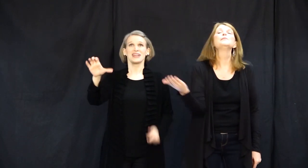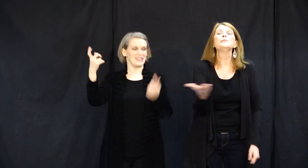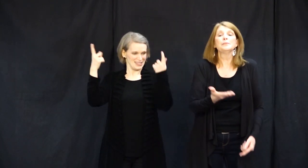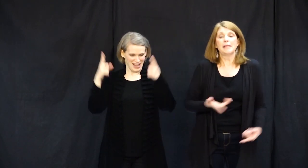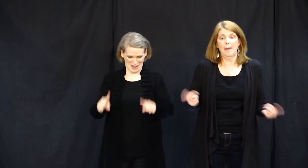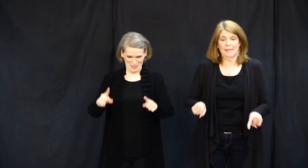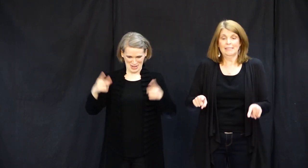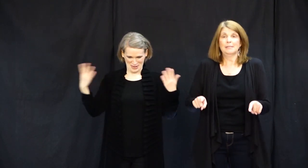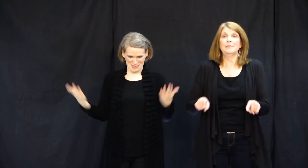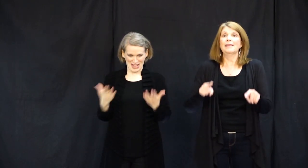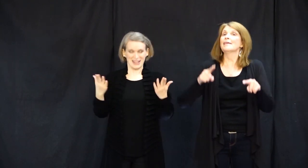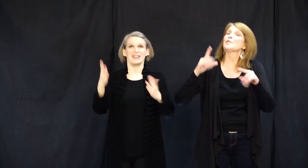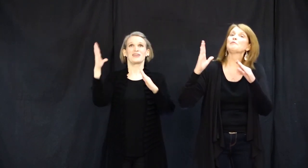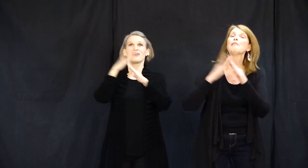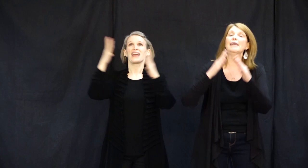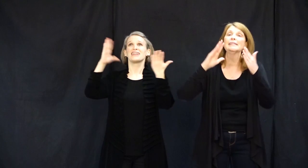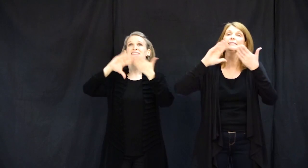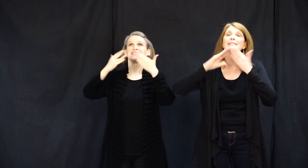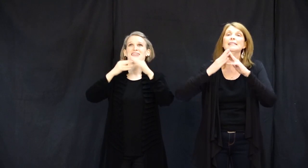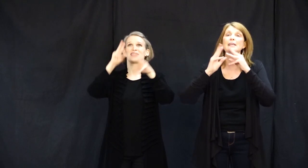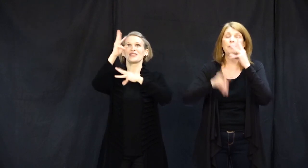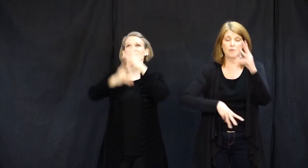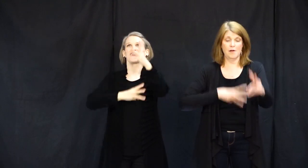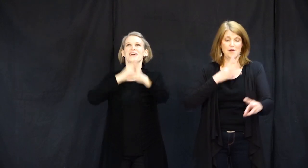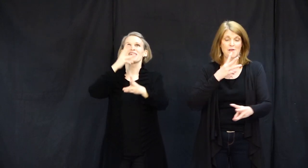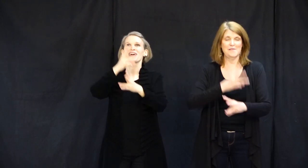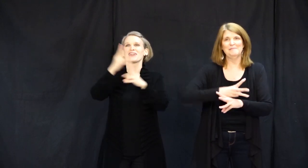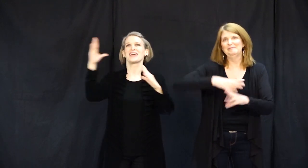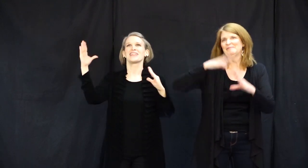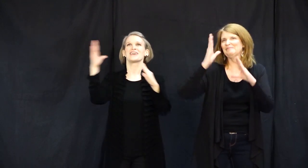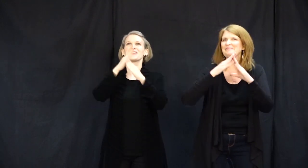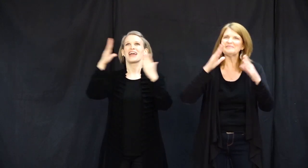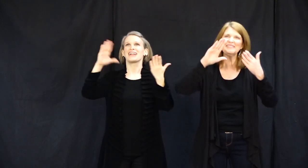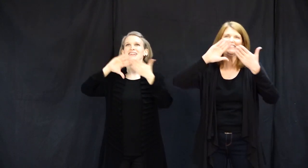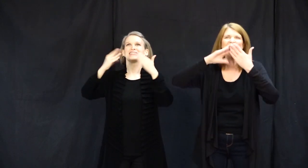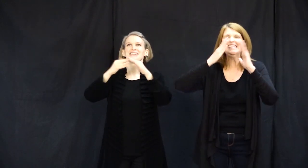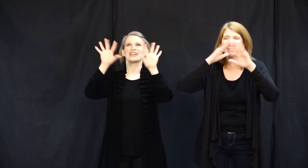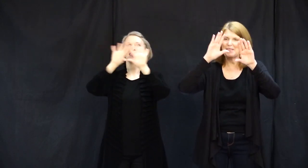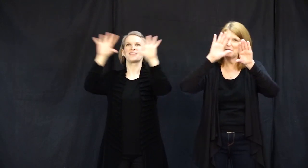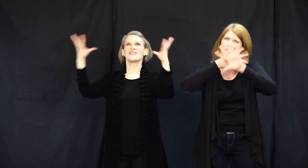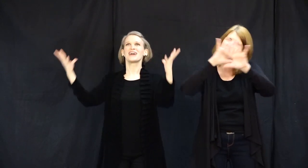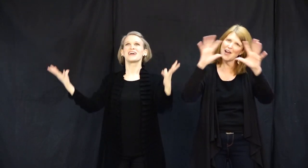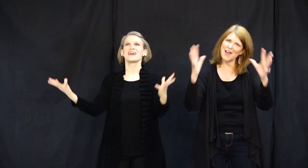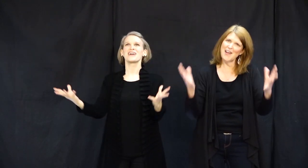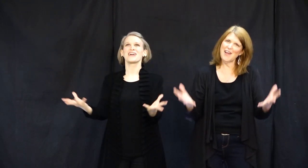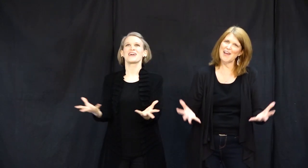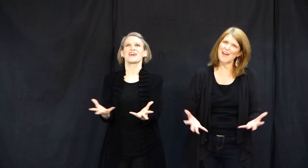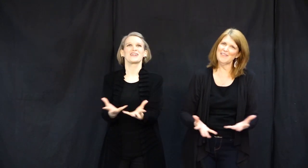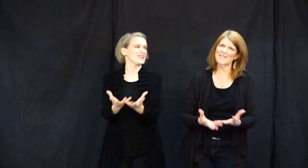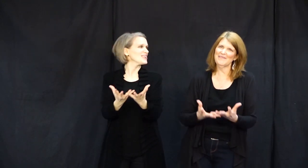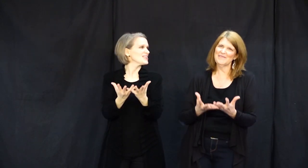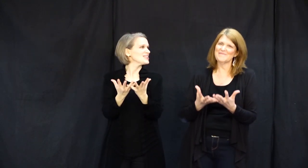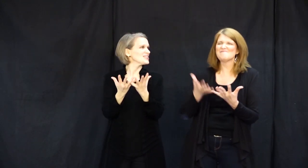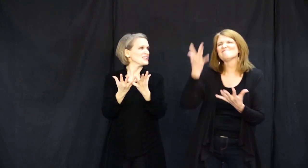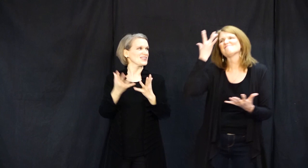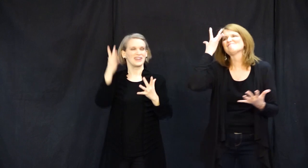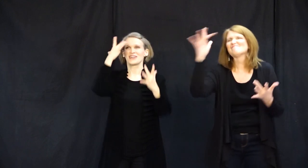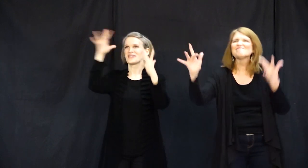just happen to be in the greatest city in the world. In the greatest city in the world.